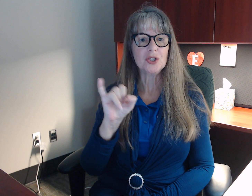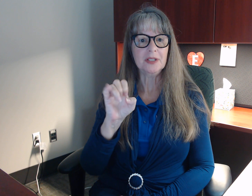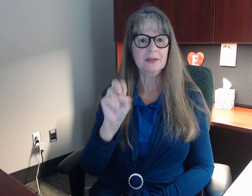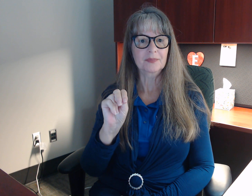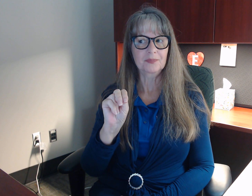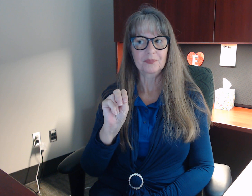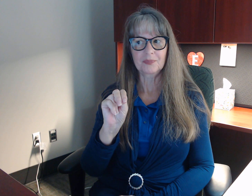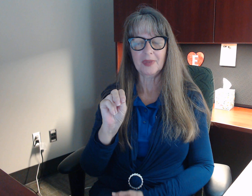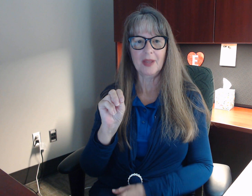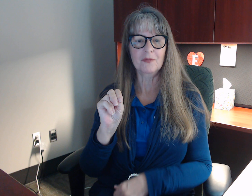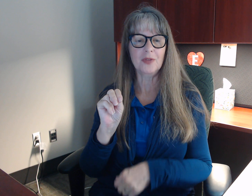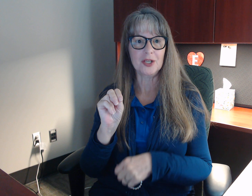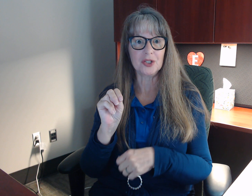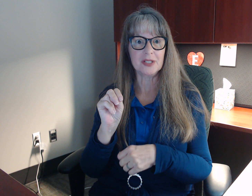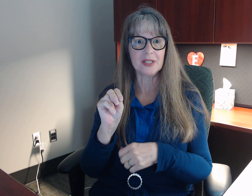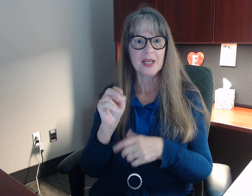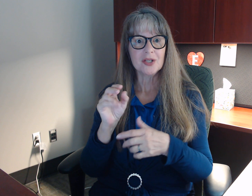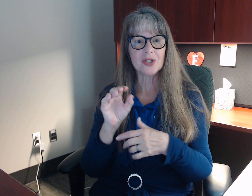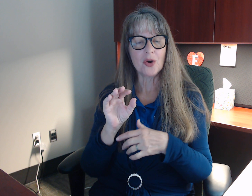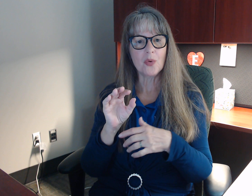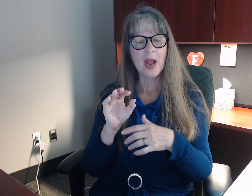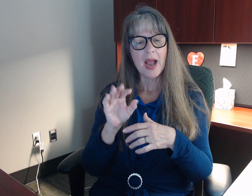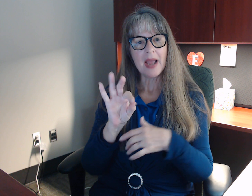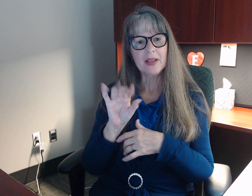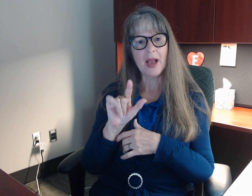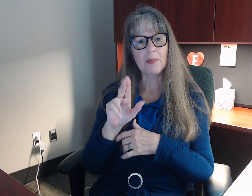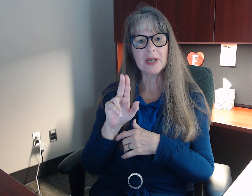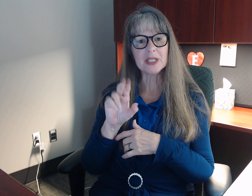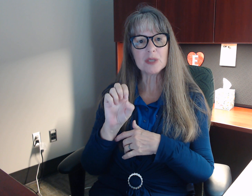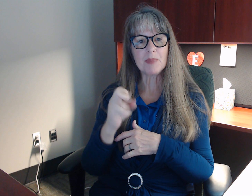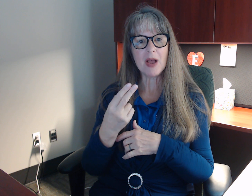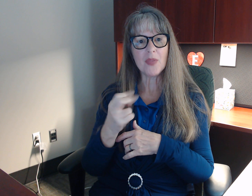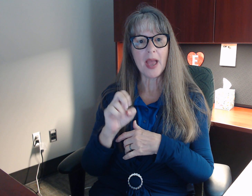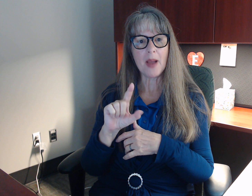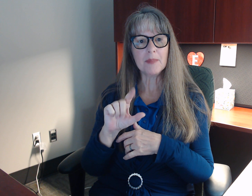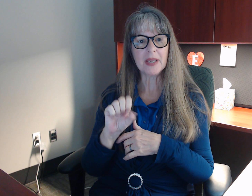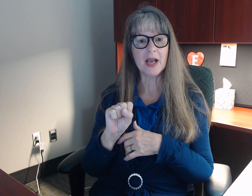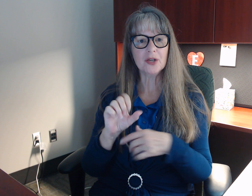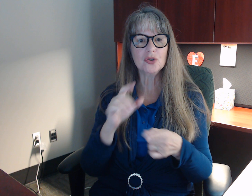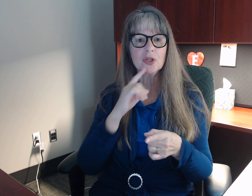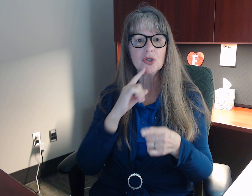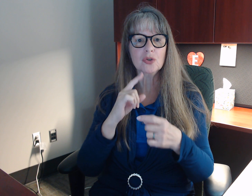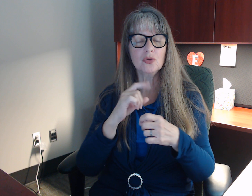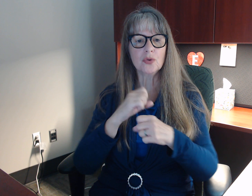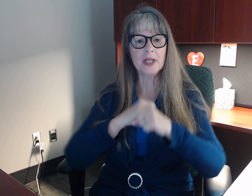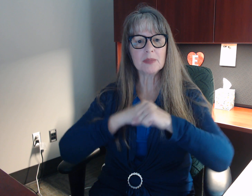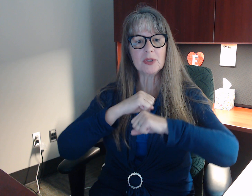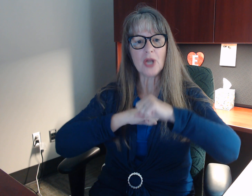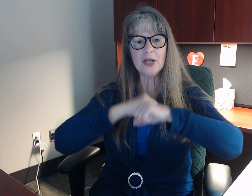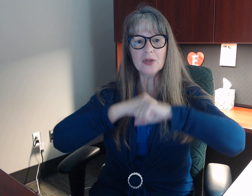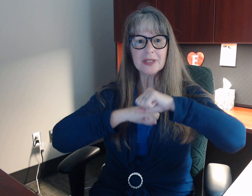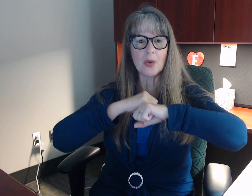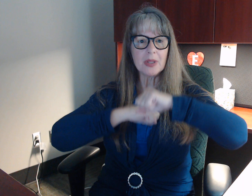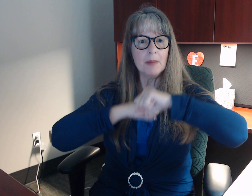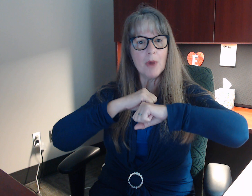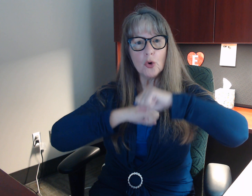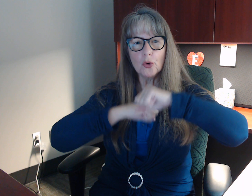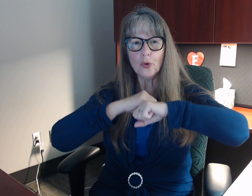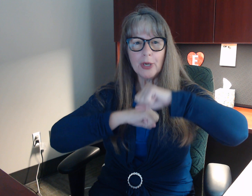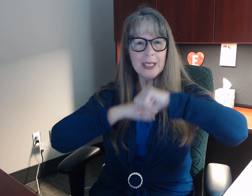transmission flushes. So I'm going to spell that because you could do transmission. I do this like with the motor or an